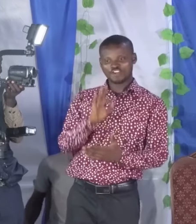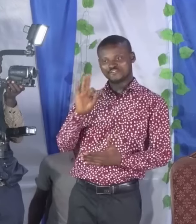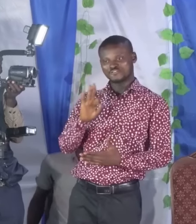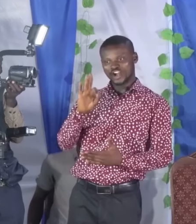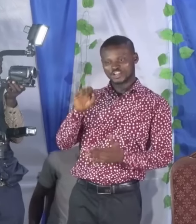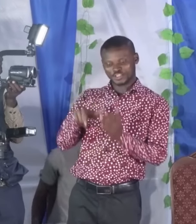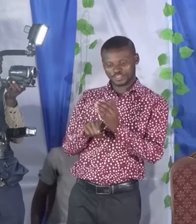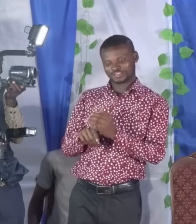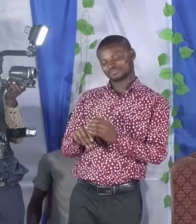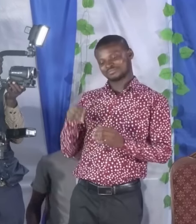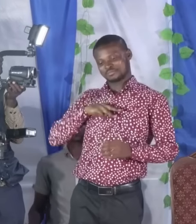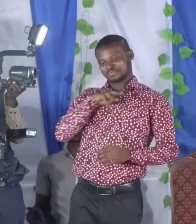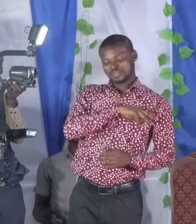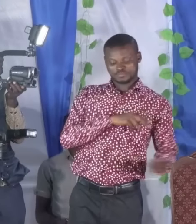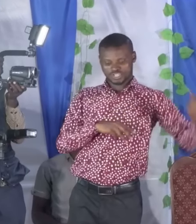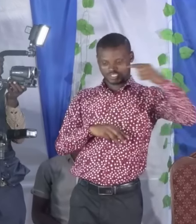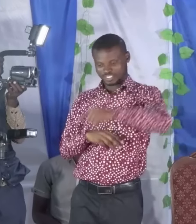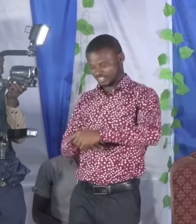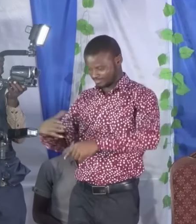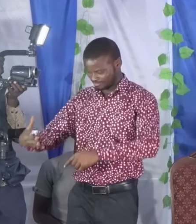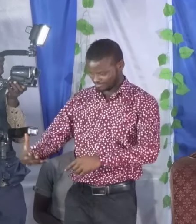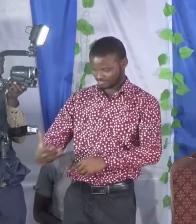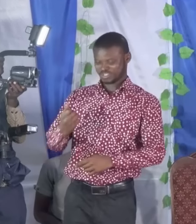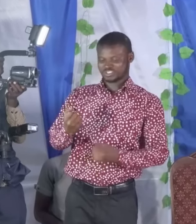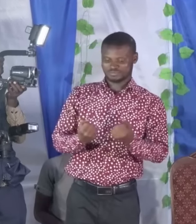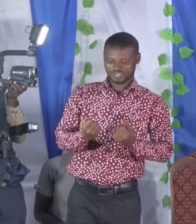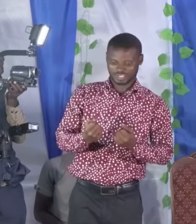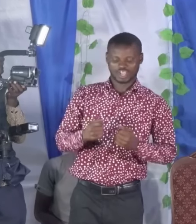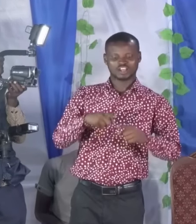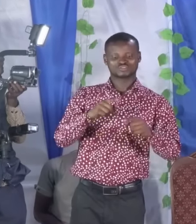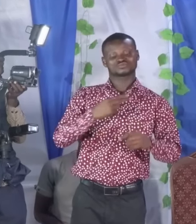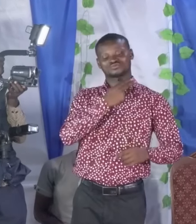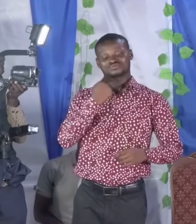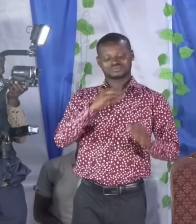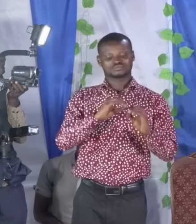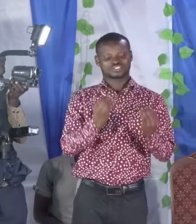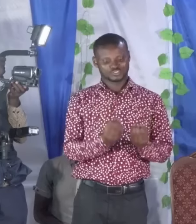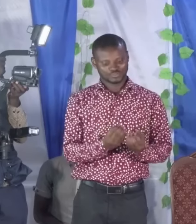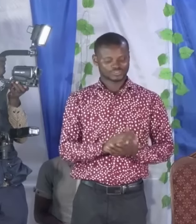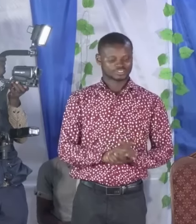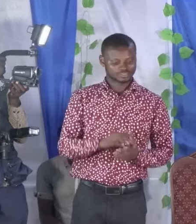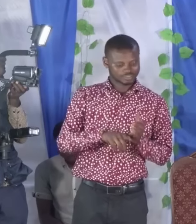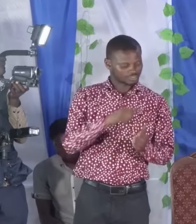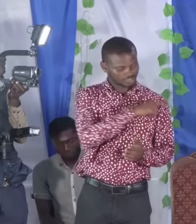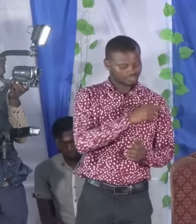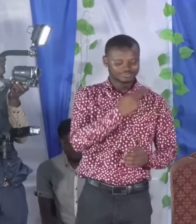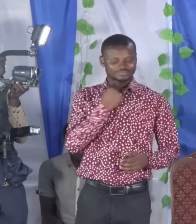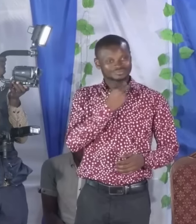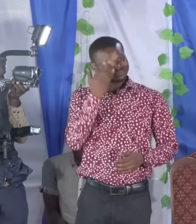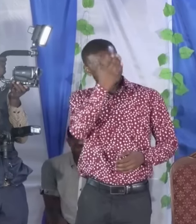sorry. Na me do preach an office one. Me no preach and come aka krabi. Dem hu yansa brante